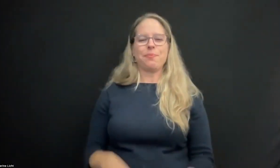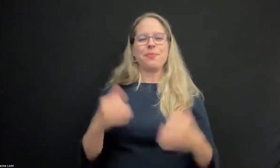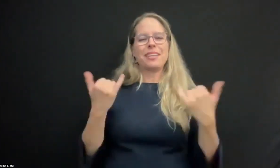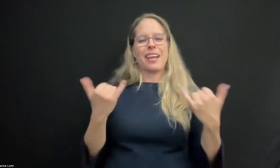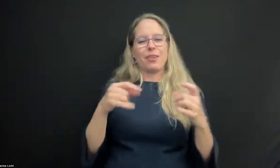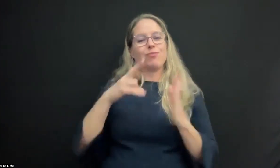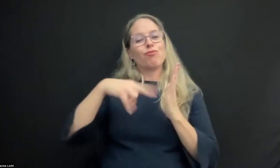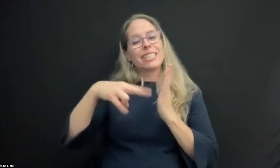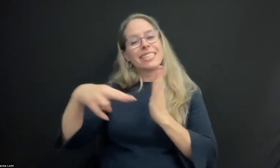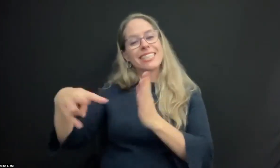is,